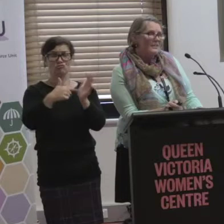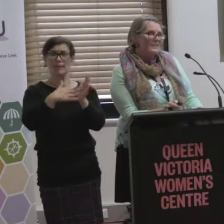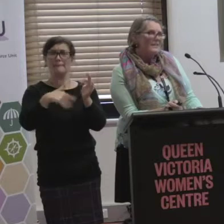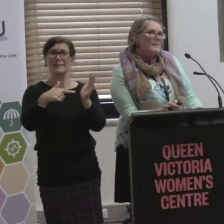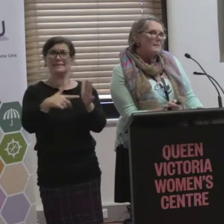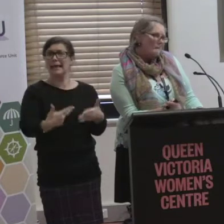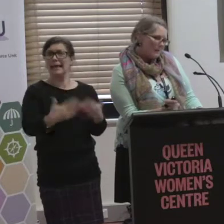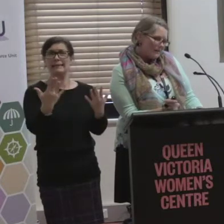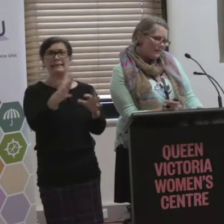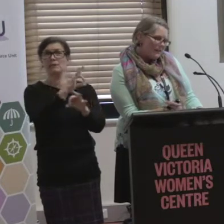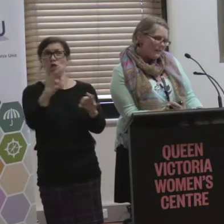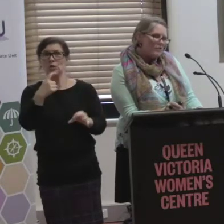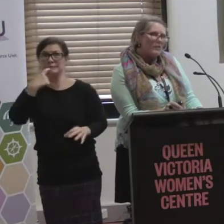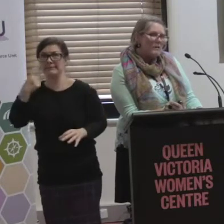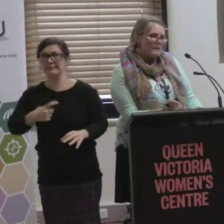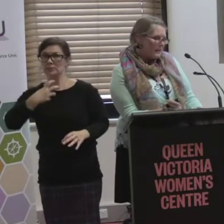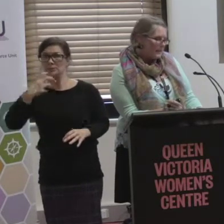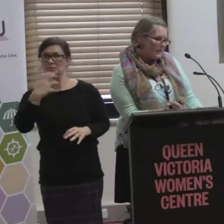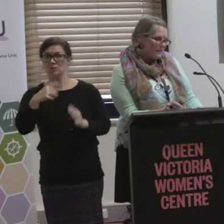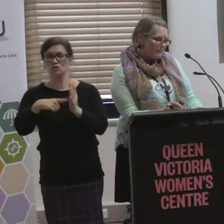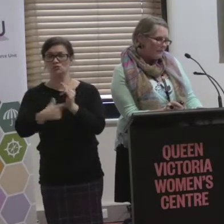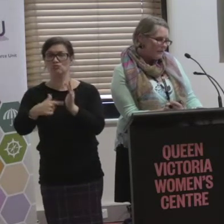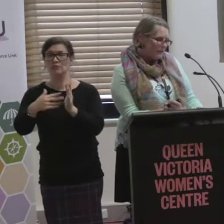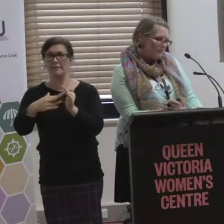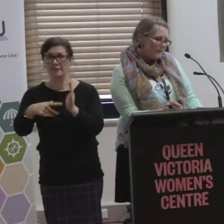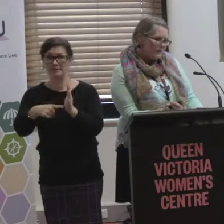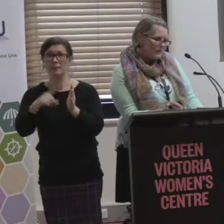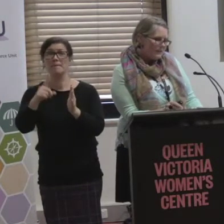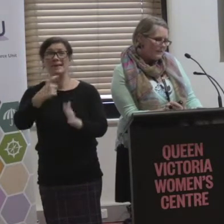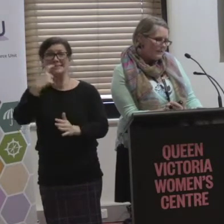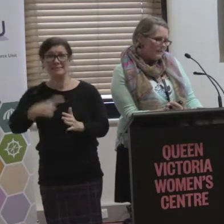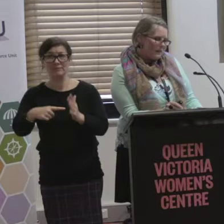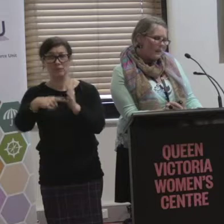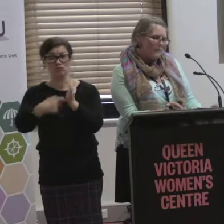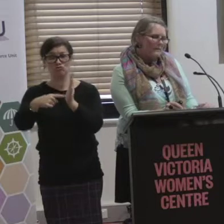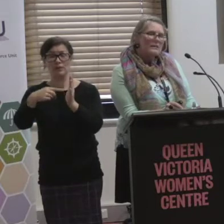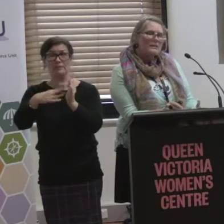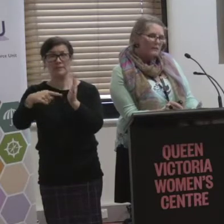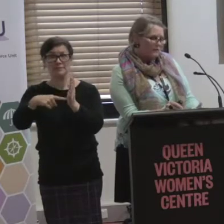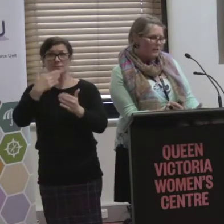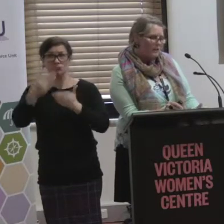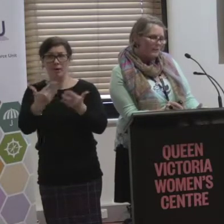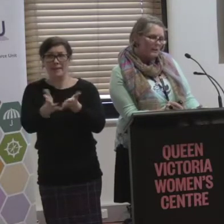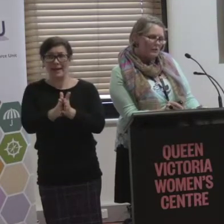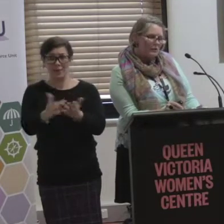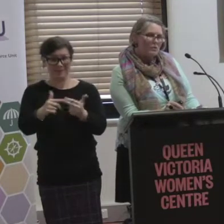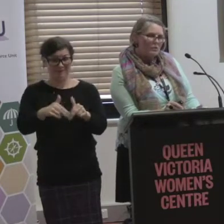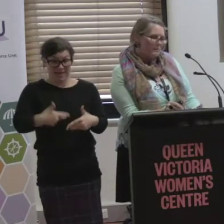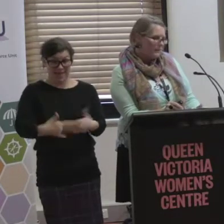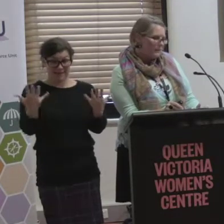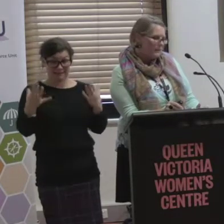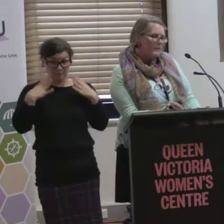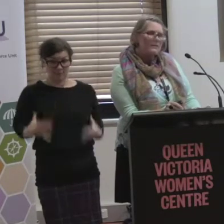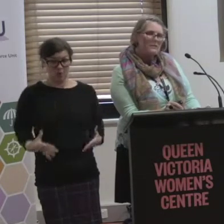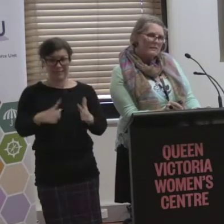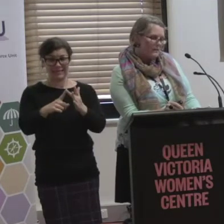treatment. But significant treatment has been clearly defined as anything that has a significant degree of bodily intrusion,